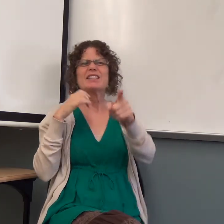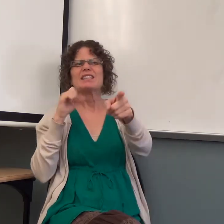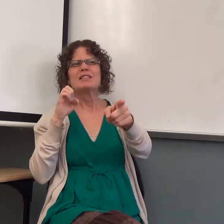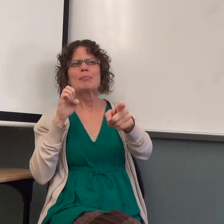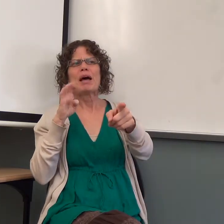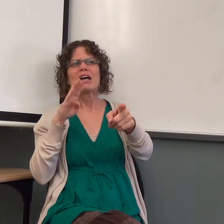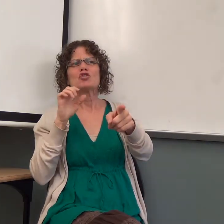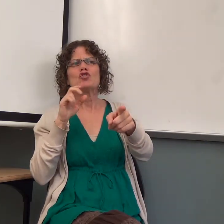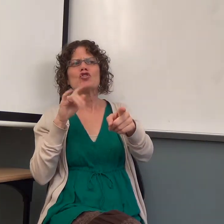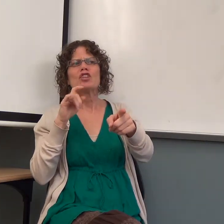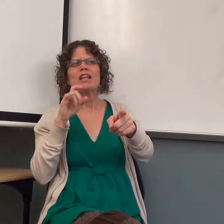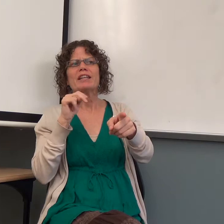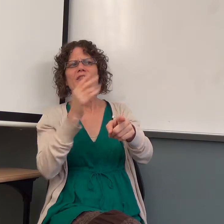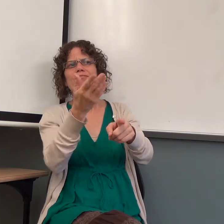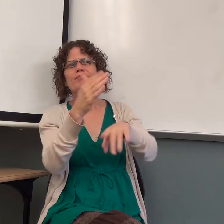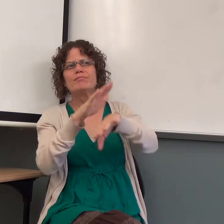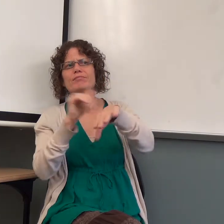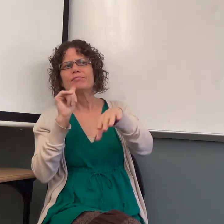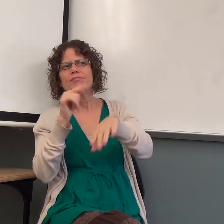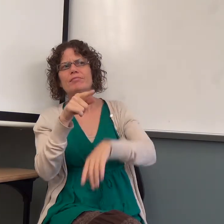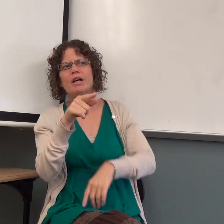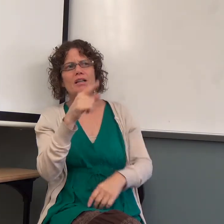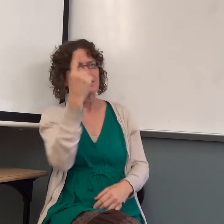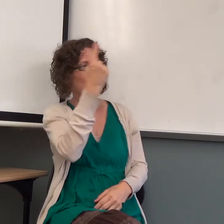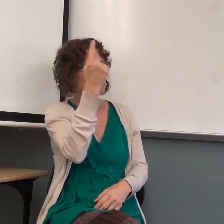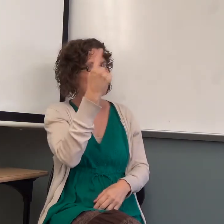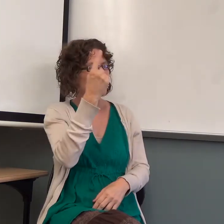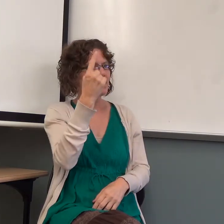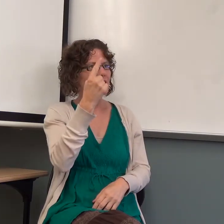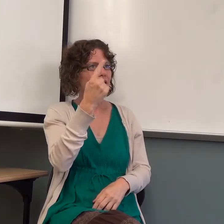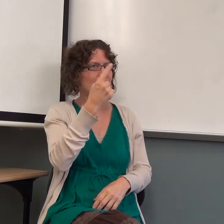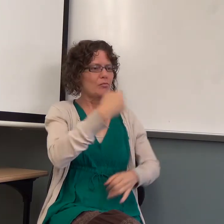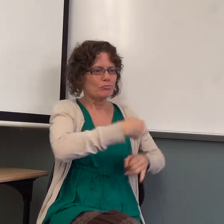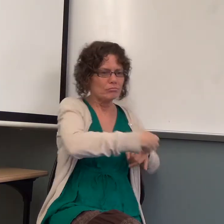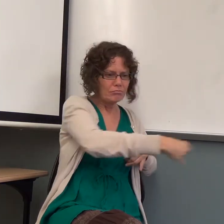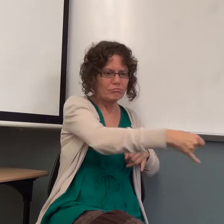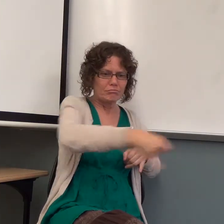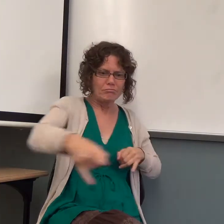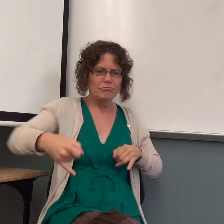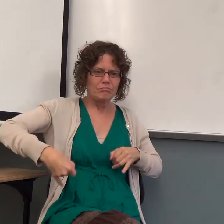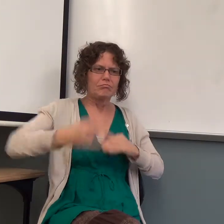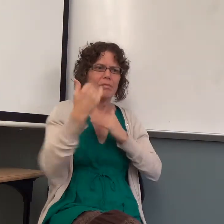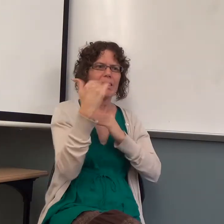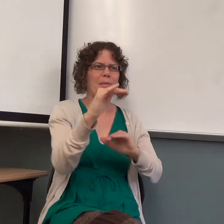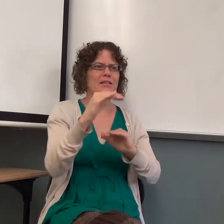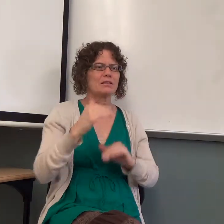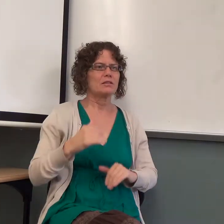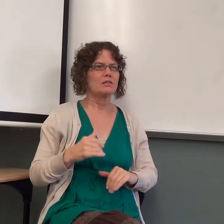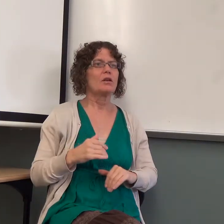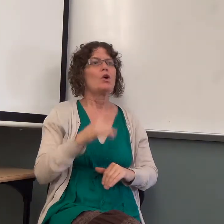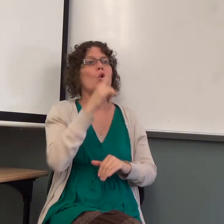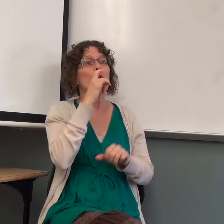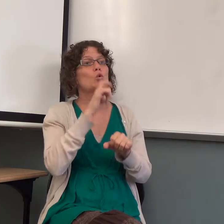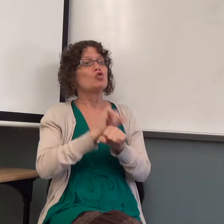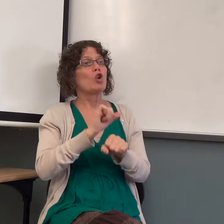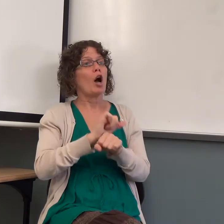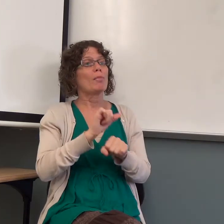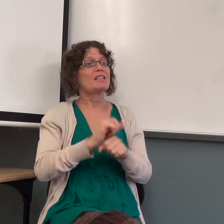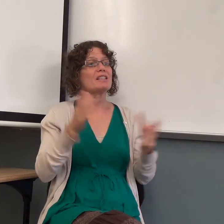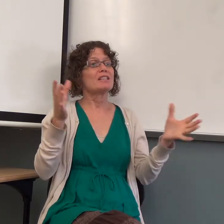Yeah, something that indicates bounds or limits. Or limits? Good. So whose job is it to determine where